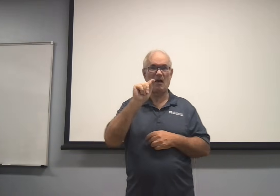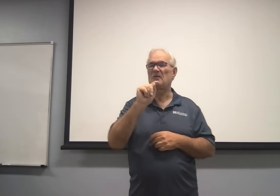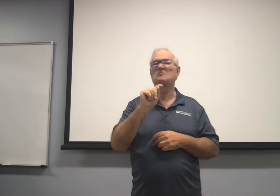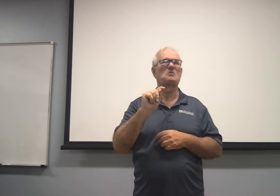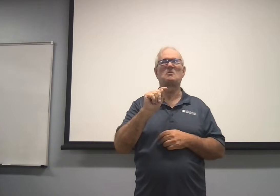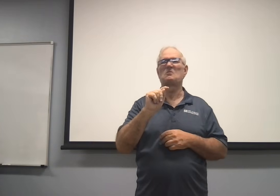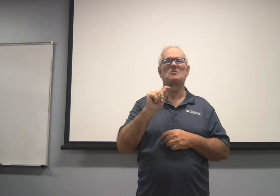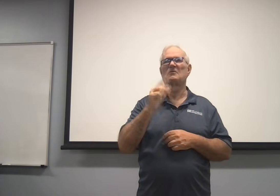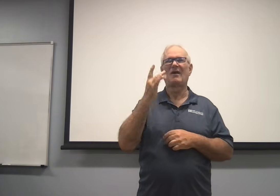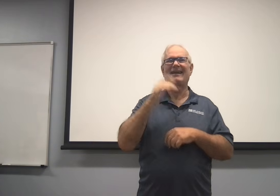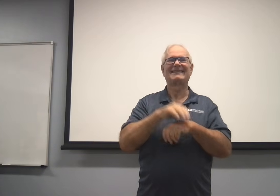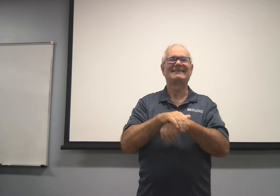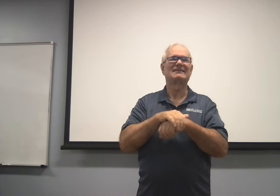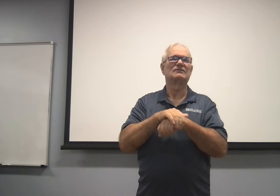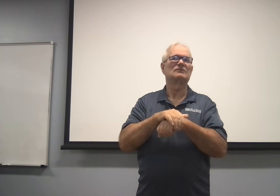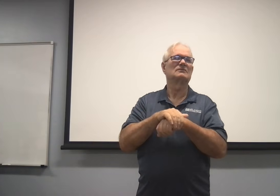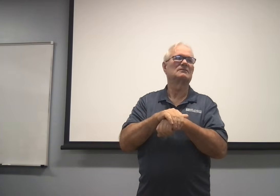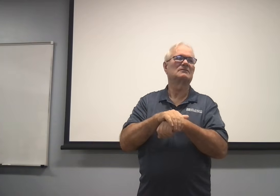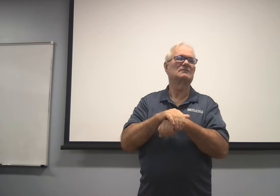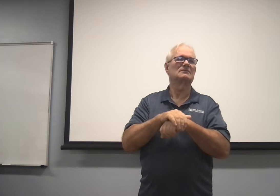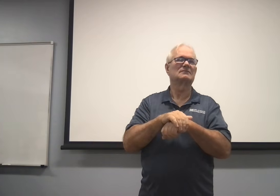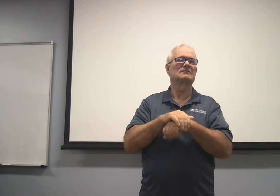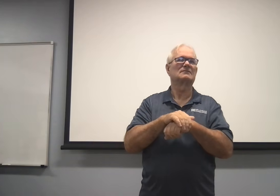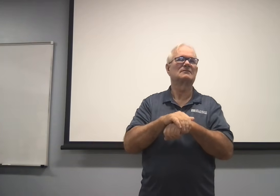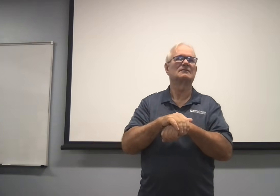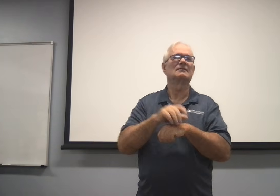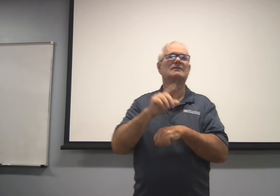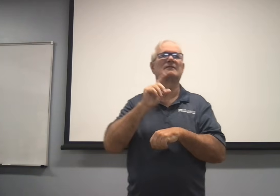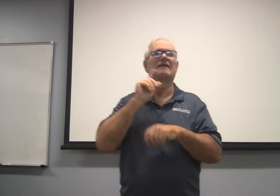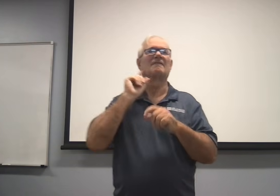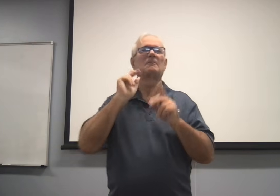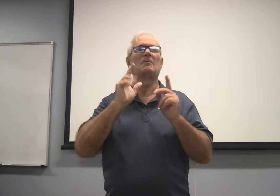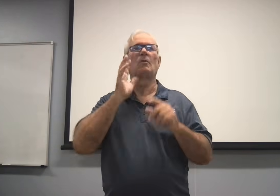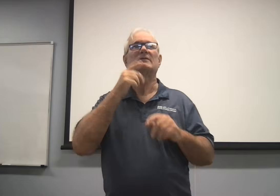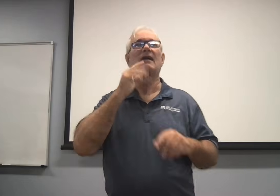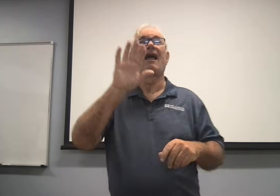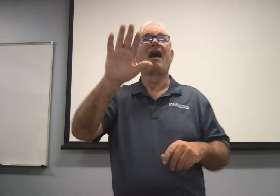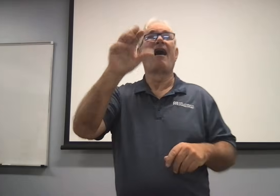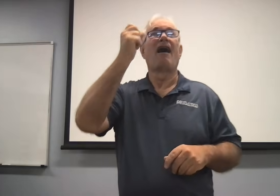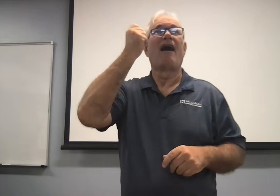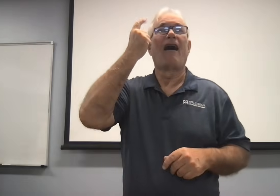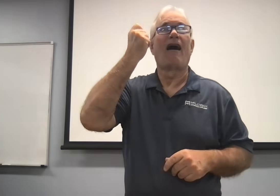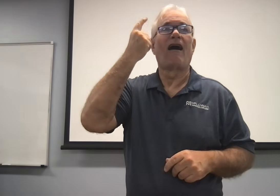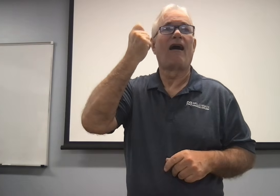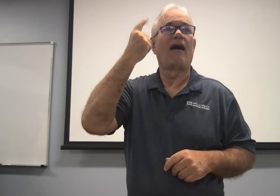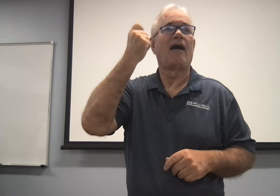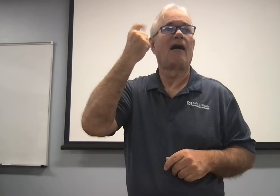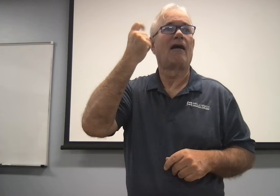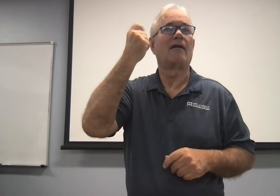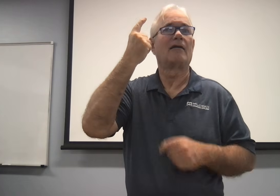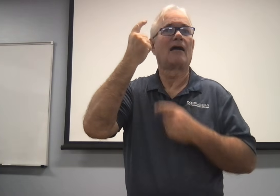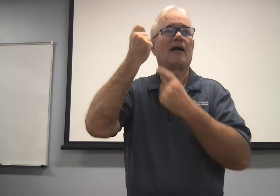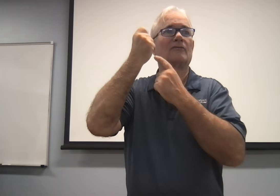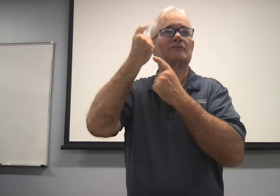I've seen a couple of people that will use B-U-T, but it's more of an English sign. Deaf people will say,